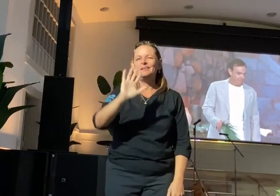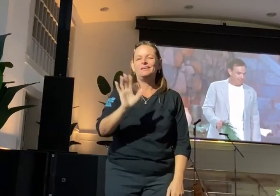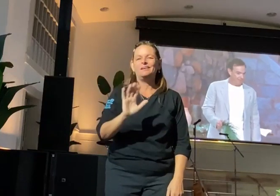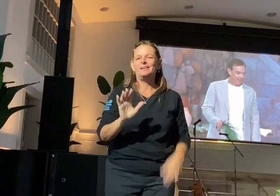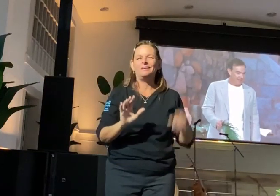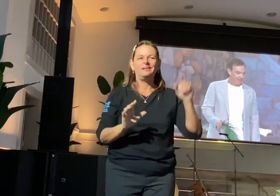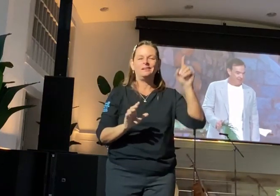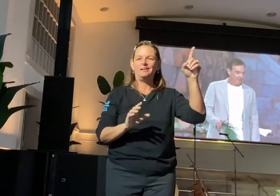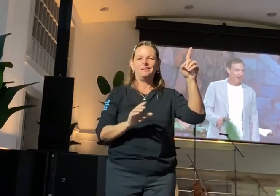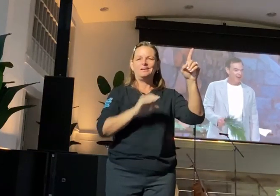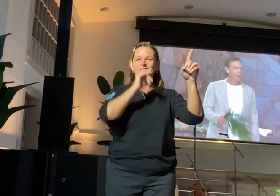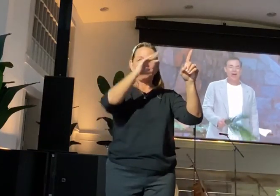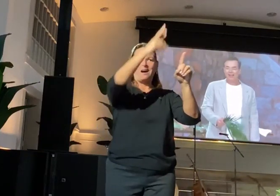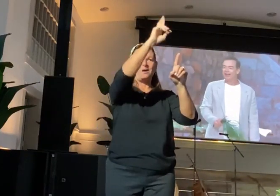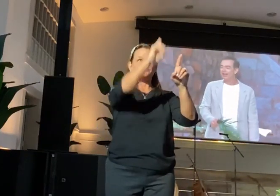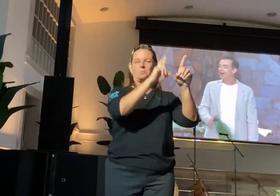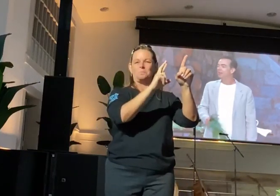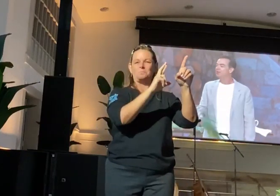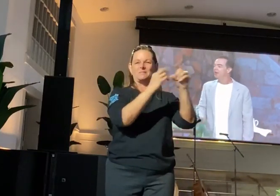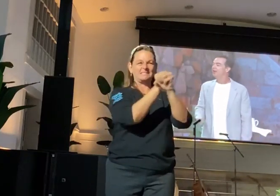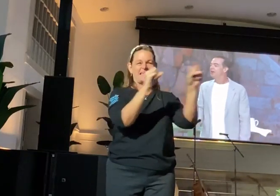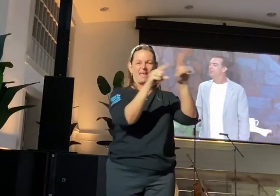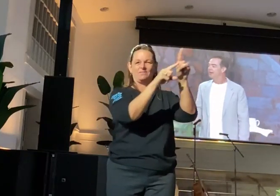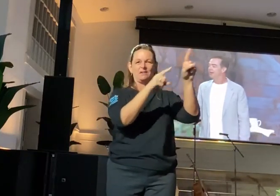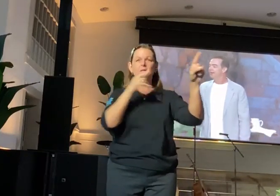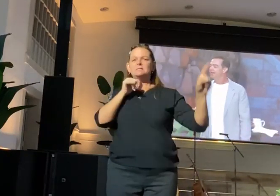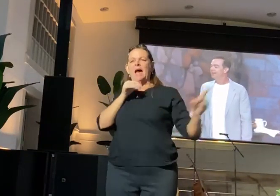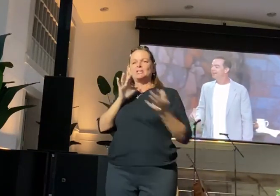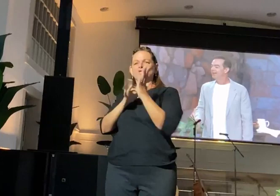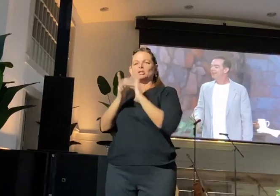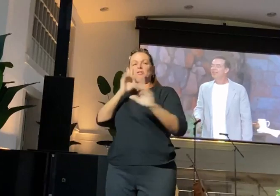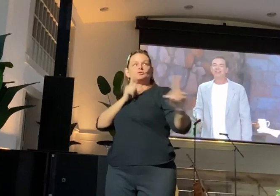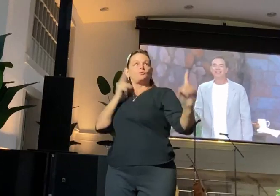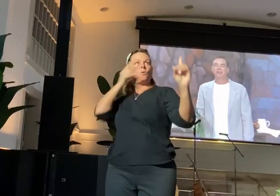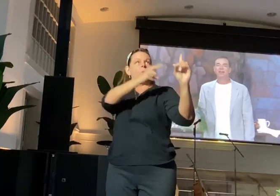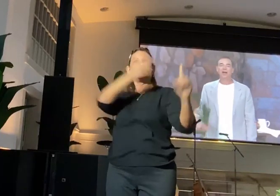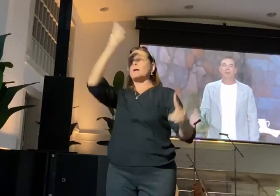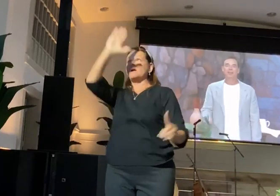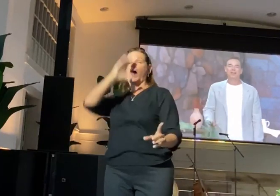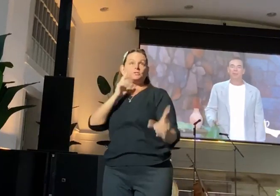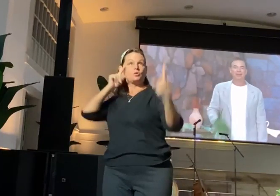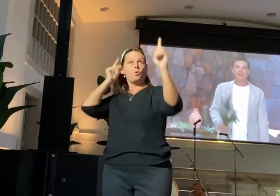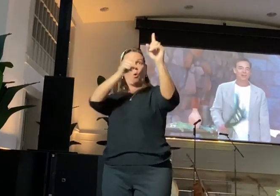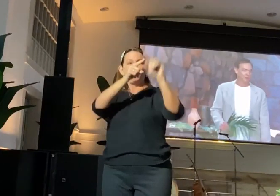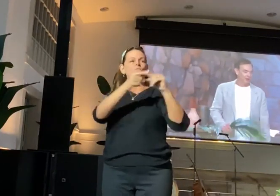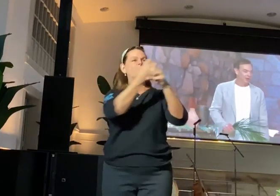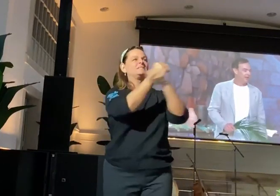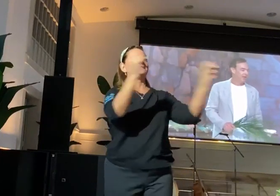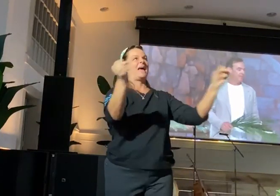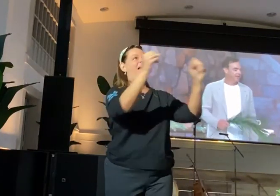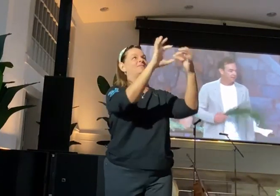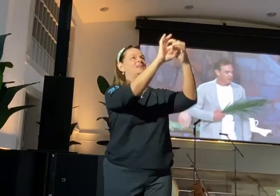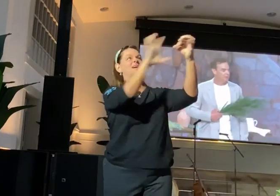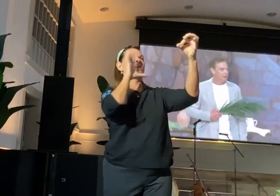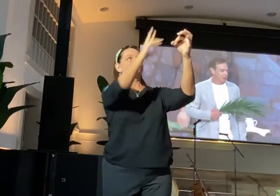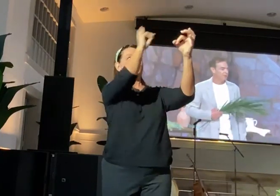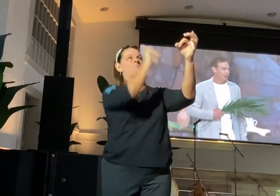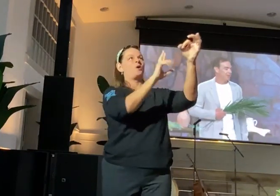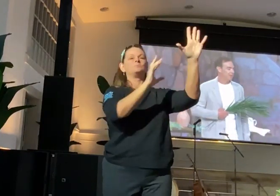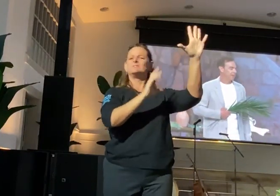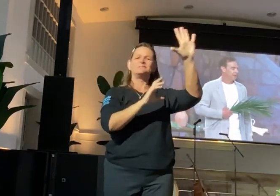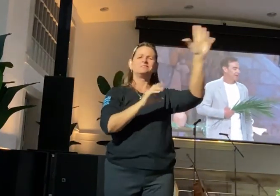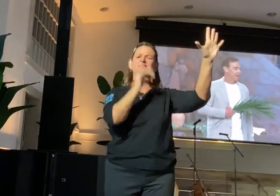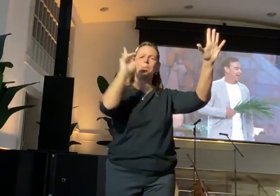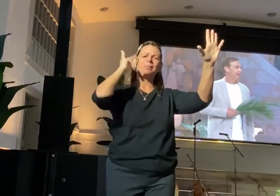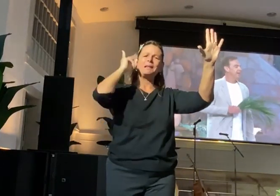enemy, but in actuality, they had a much greater enemy. That's right. Jesus didn't come to give them political freedom. He came to give them